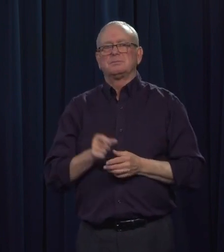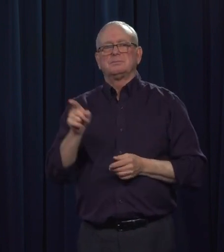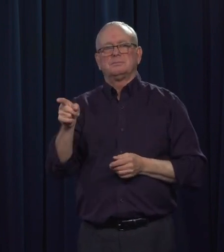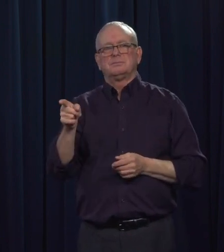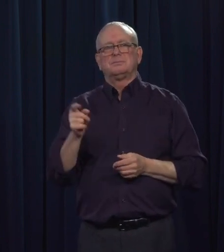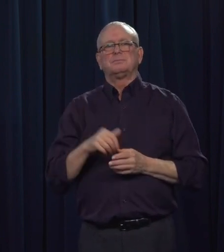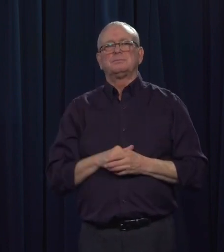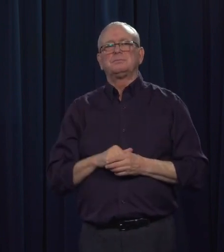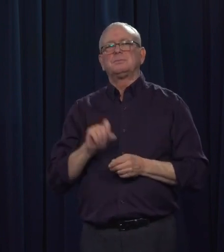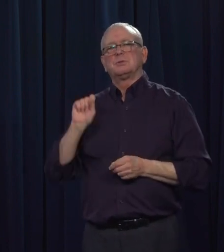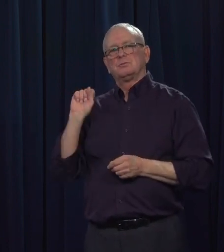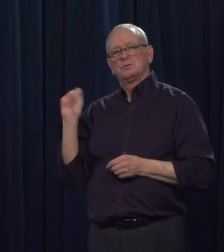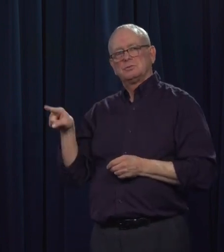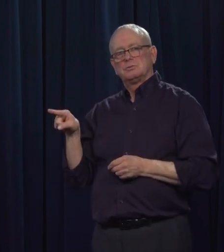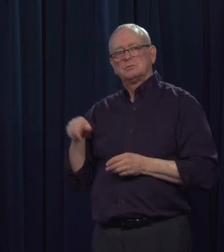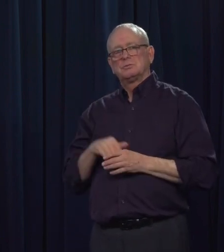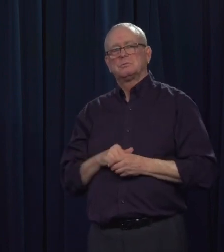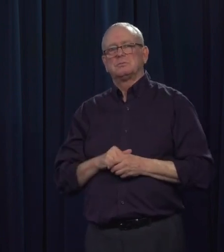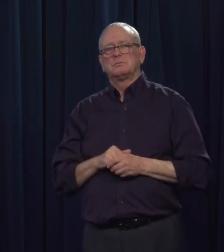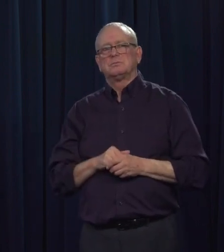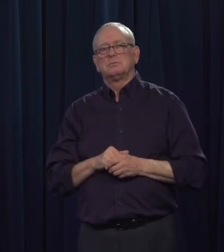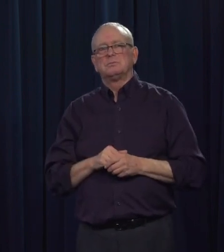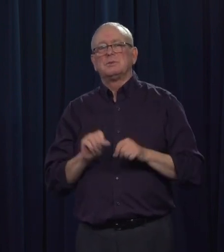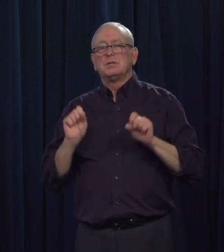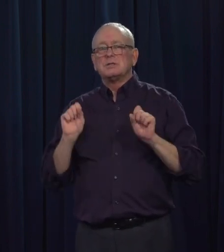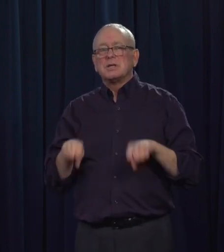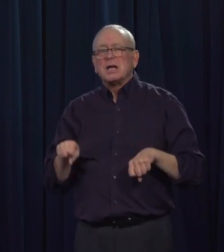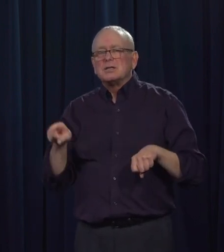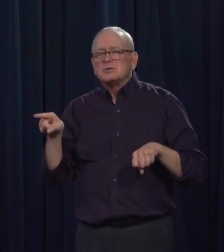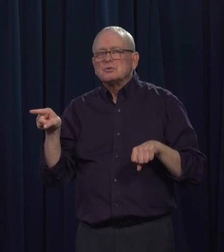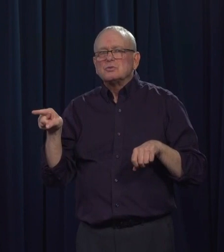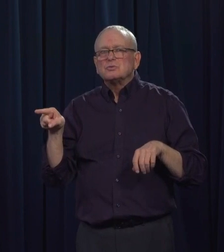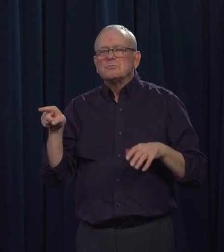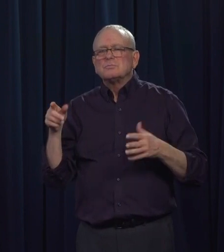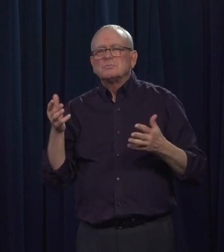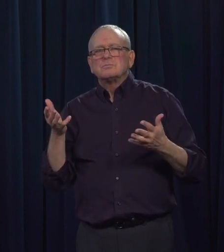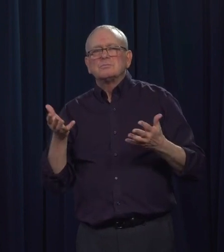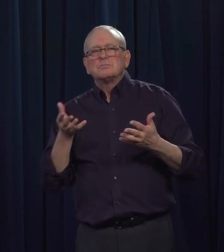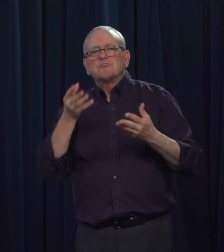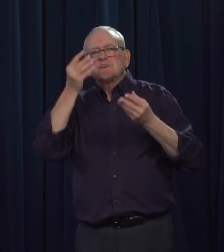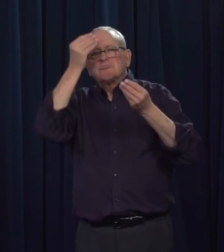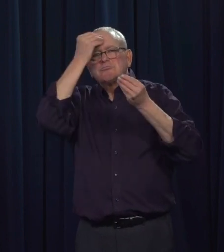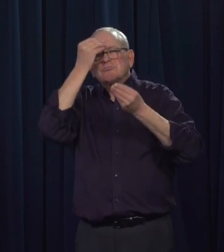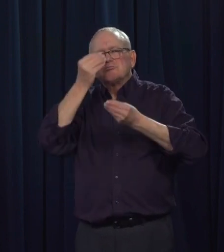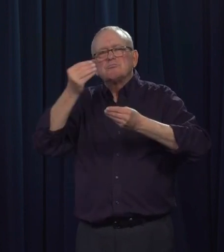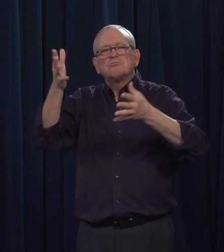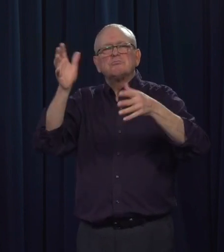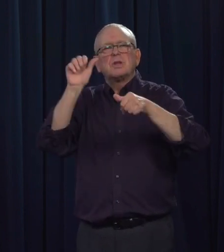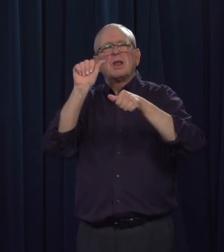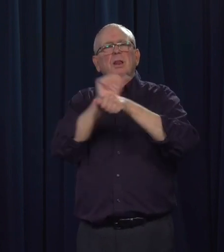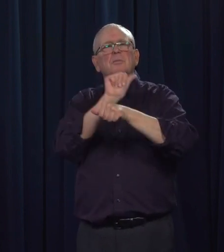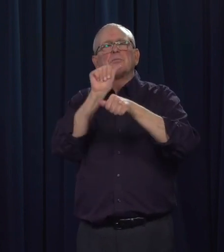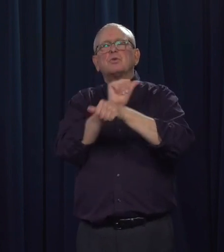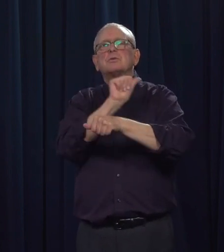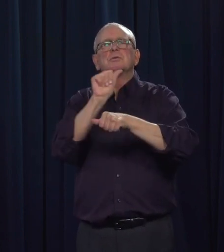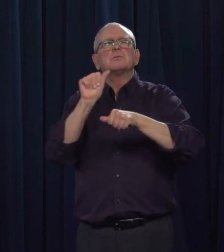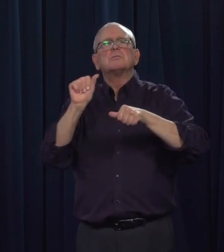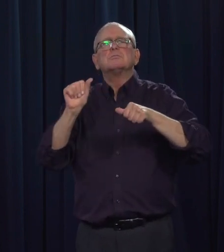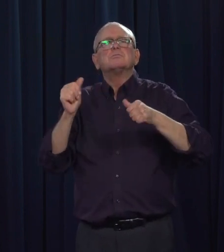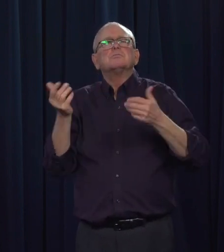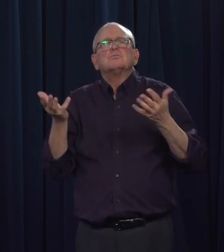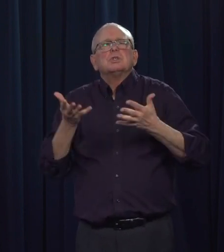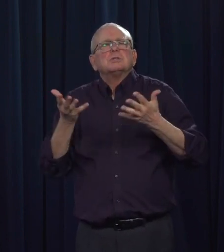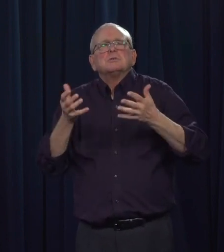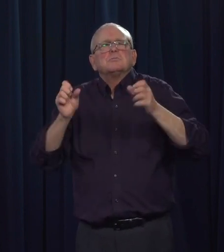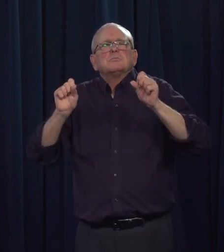modeling? What is the next week going to be the crunch period for Alberta, next 2 weeks? Success is a relative term, but what does